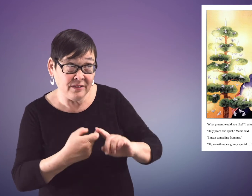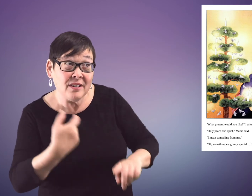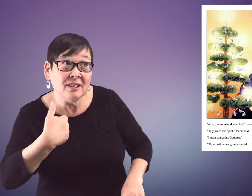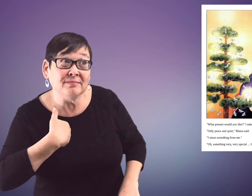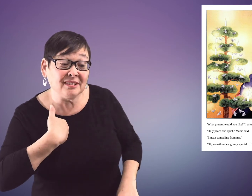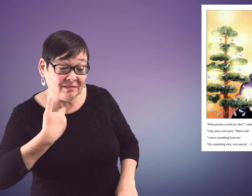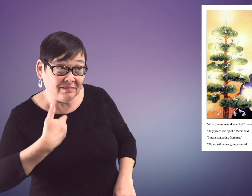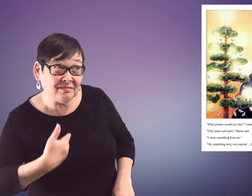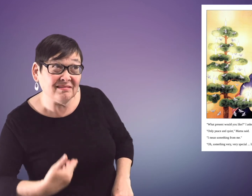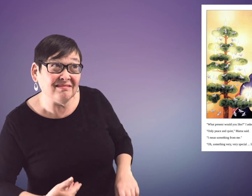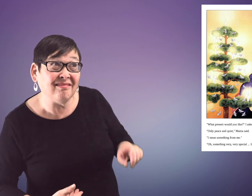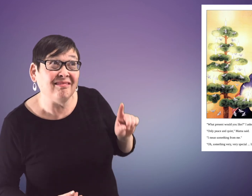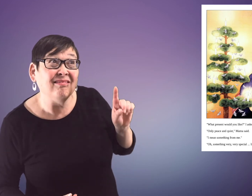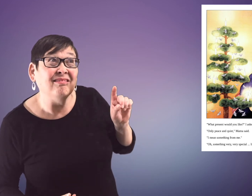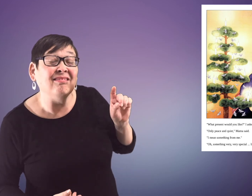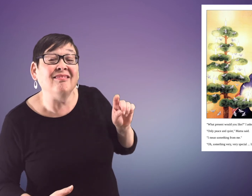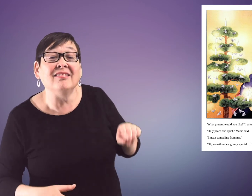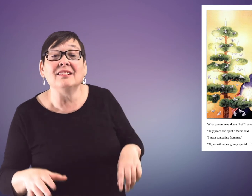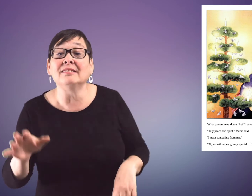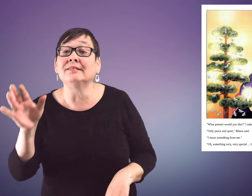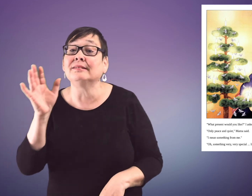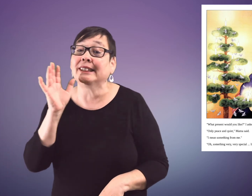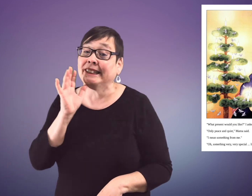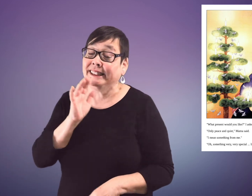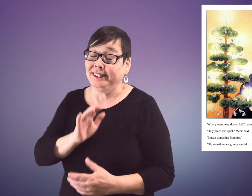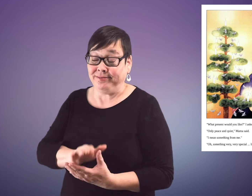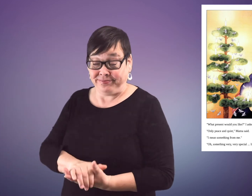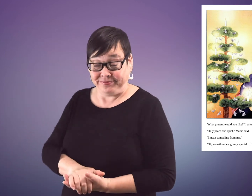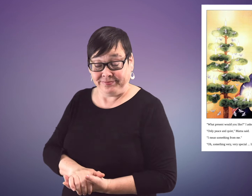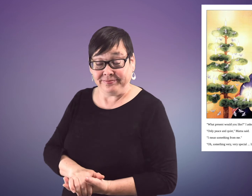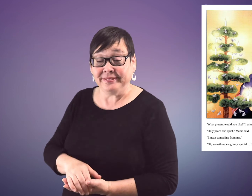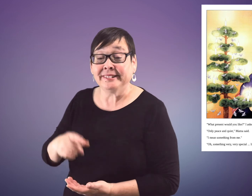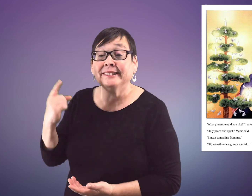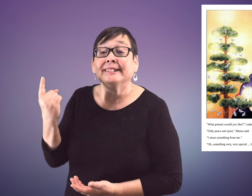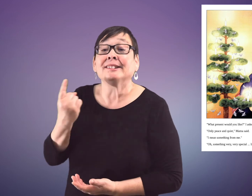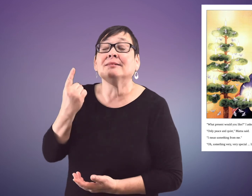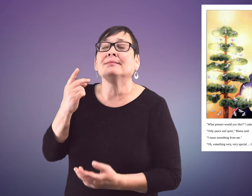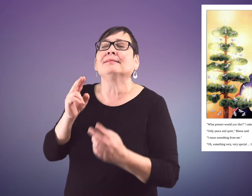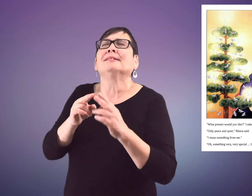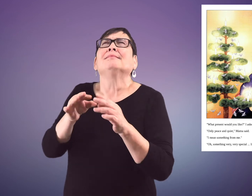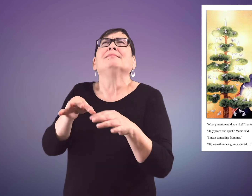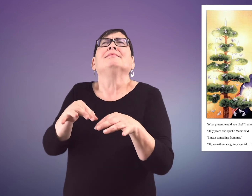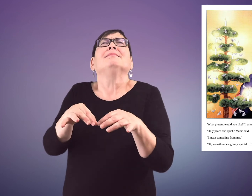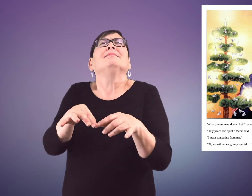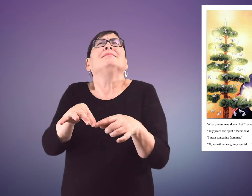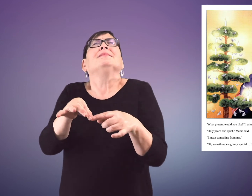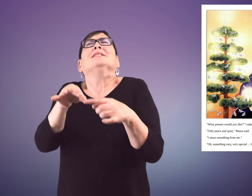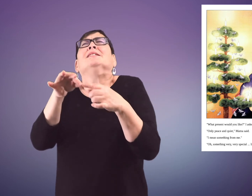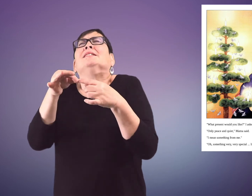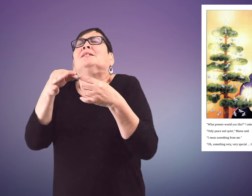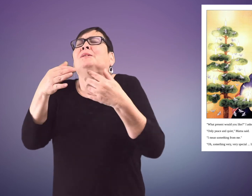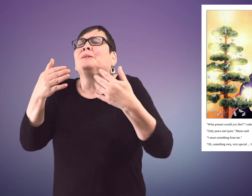"I mean something from me." "Oh, something very, very special.